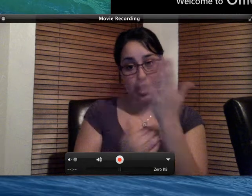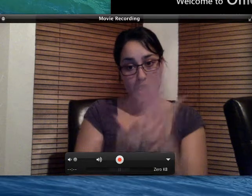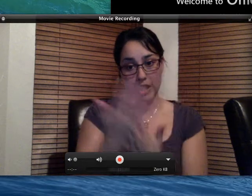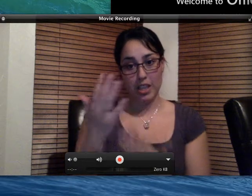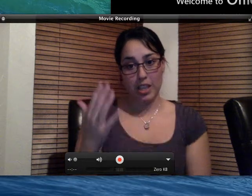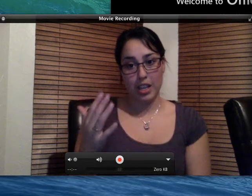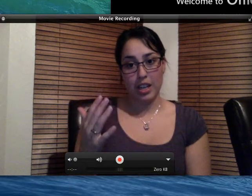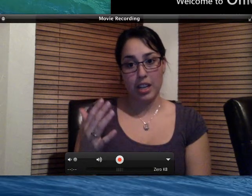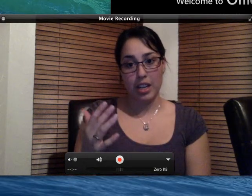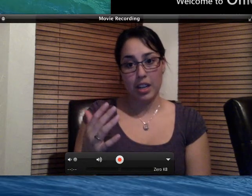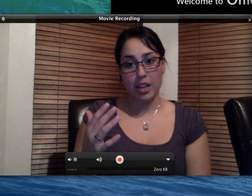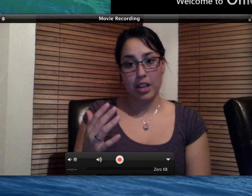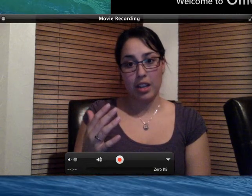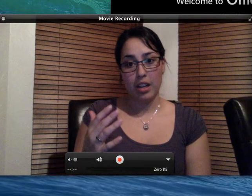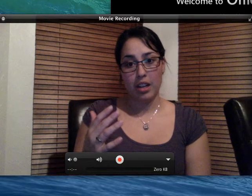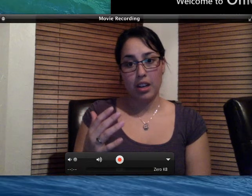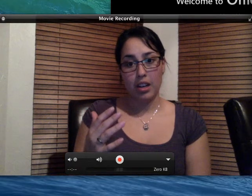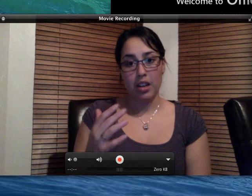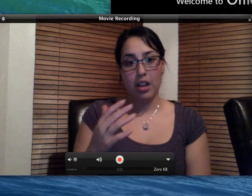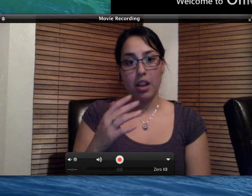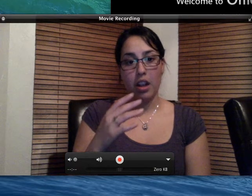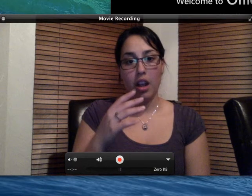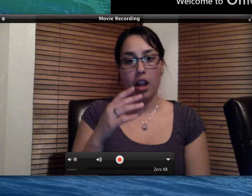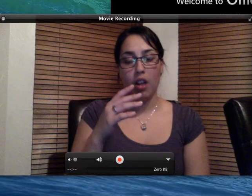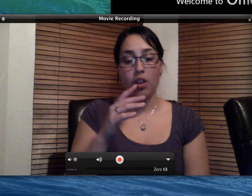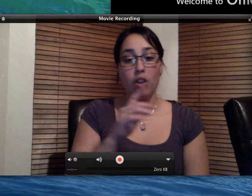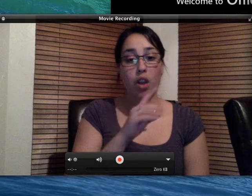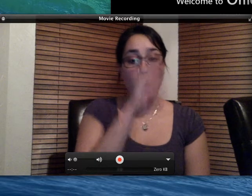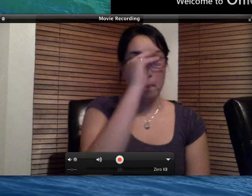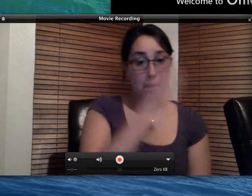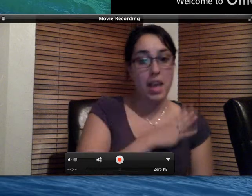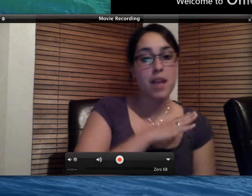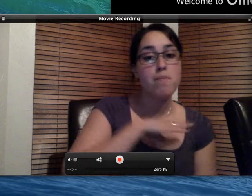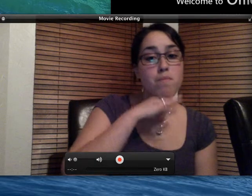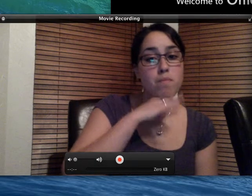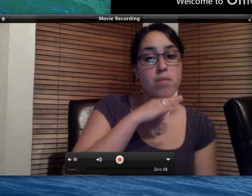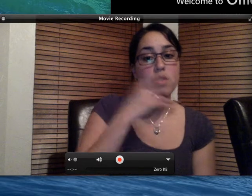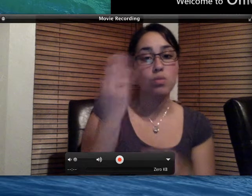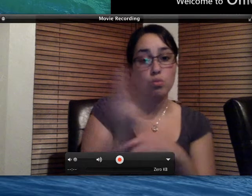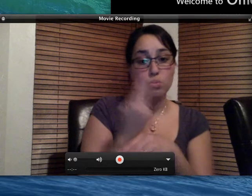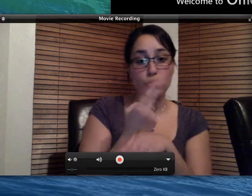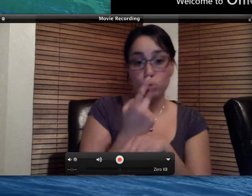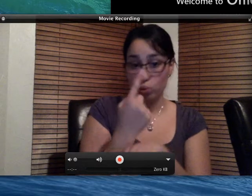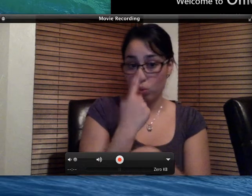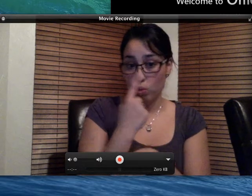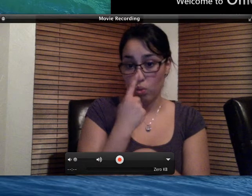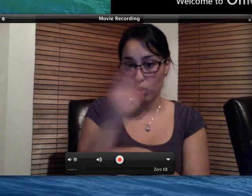the boar would use his snout. Lacking hands. Okay.